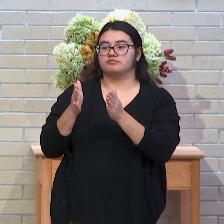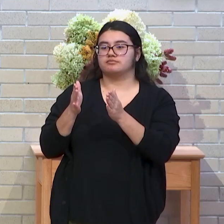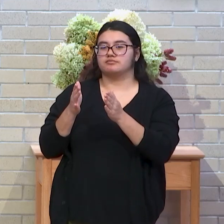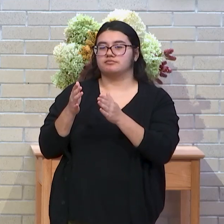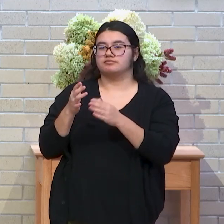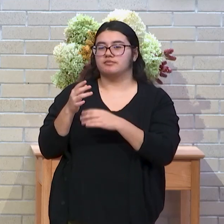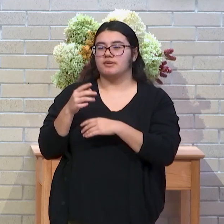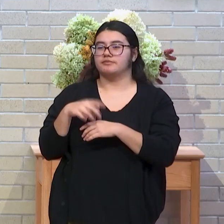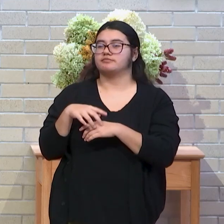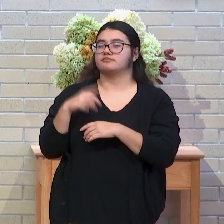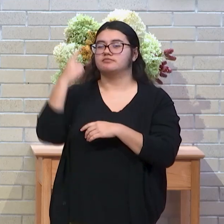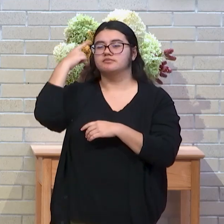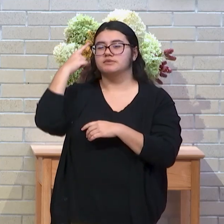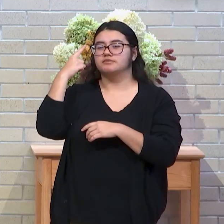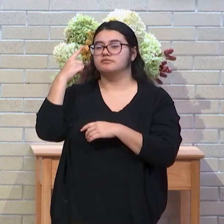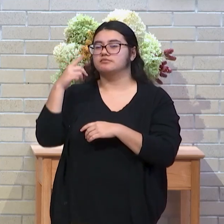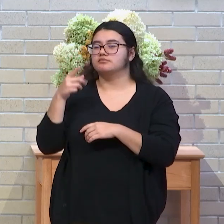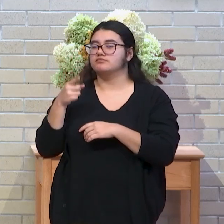The black